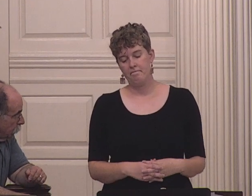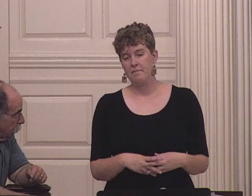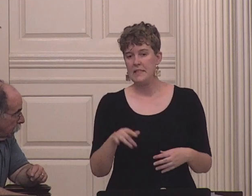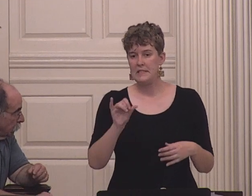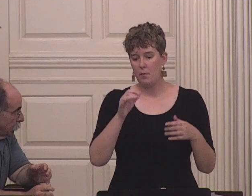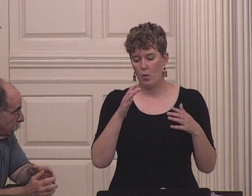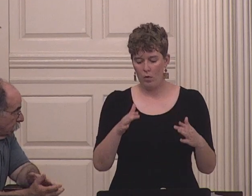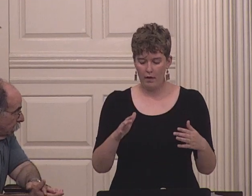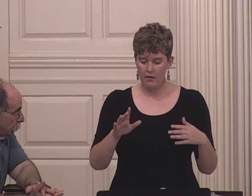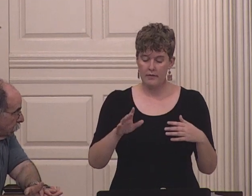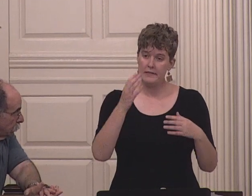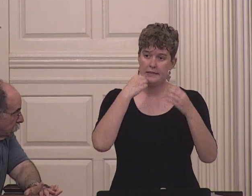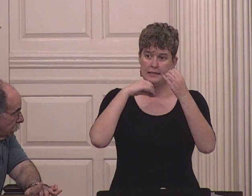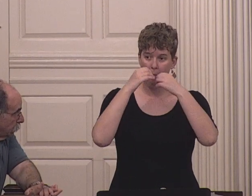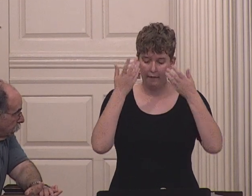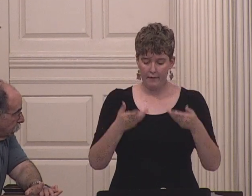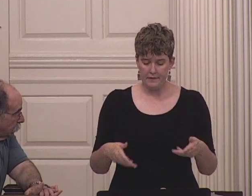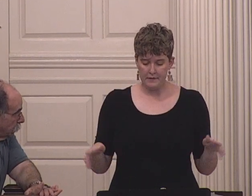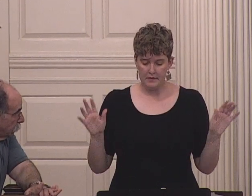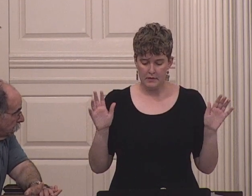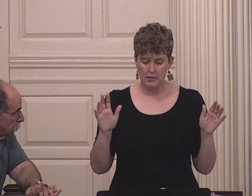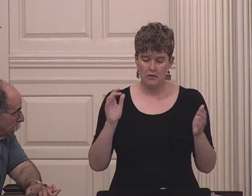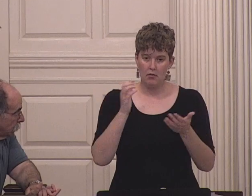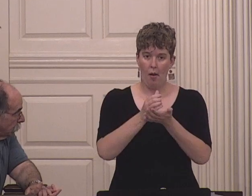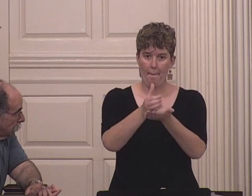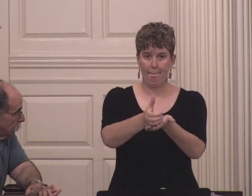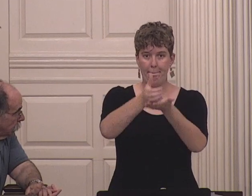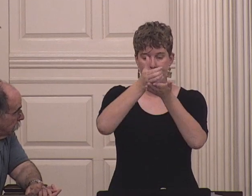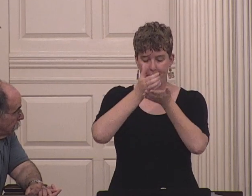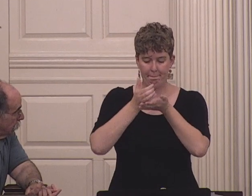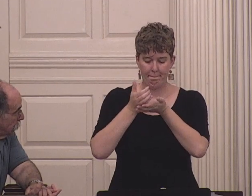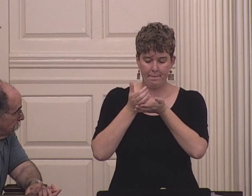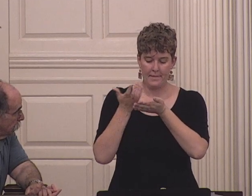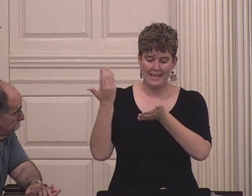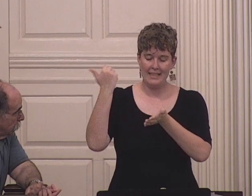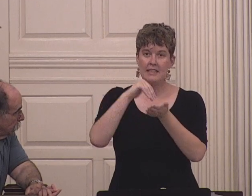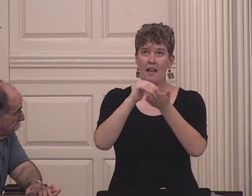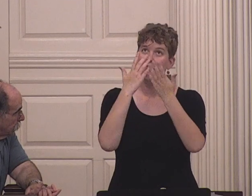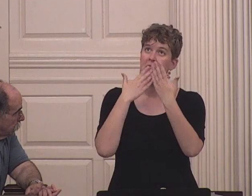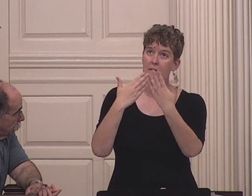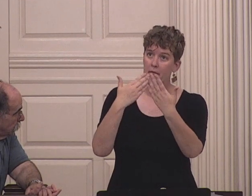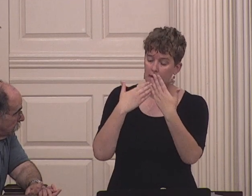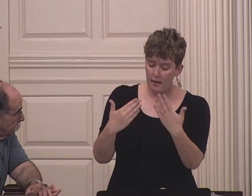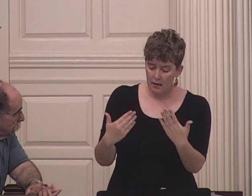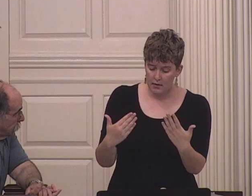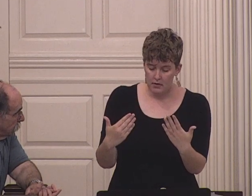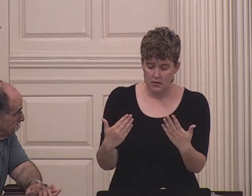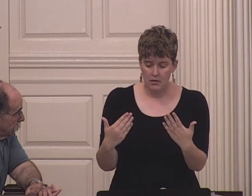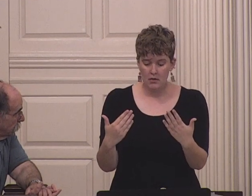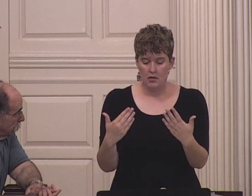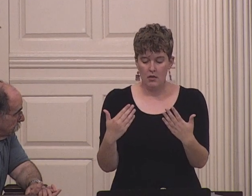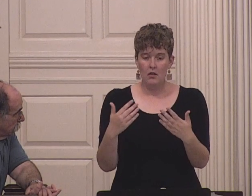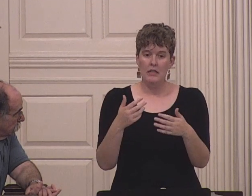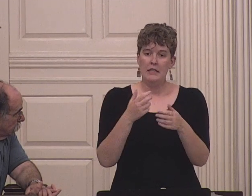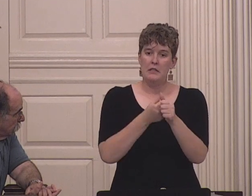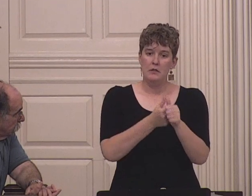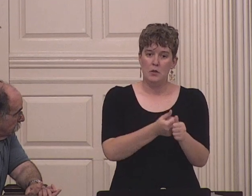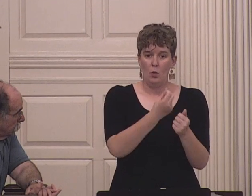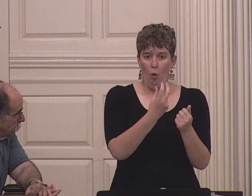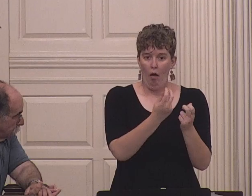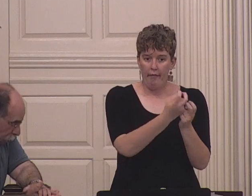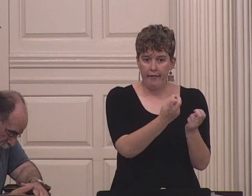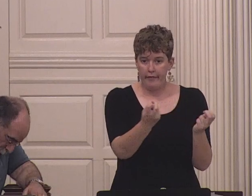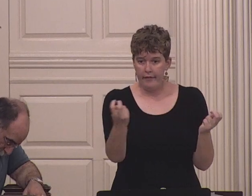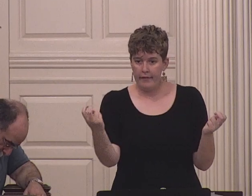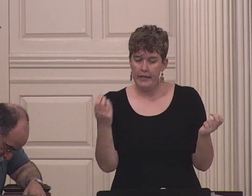In a similar way, when supper was ended, he took the chalice and, once more giving thanks, he gave it to his